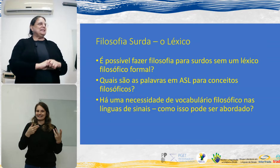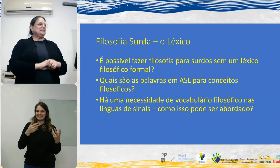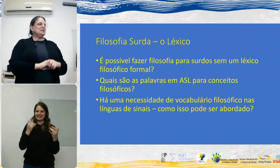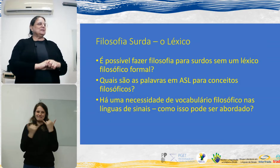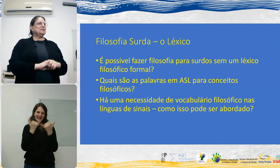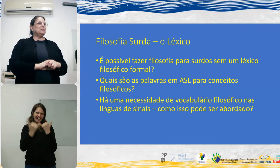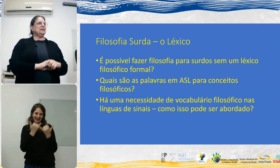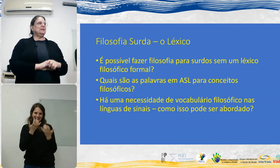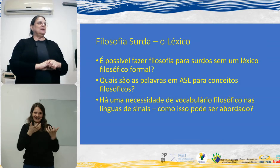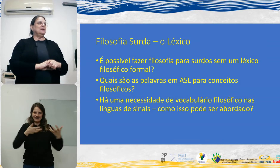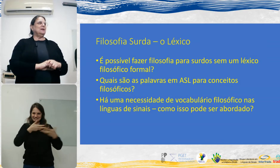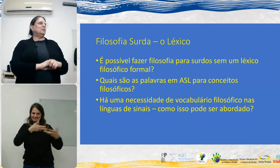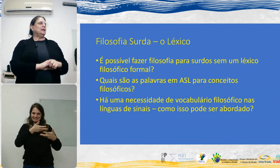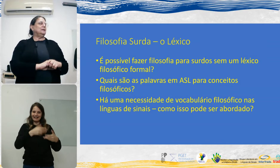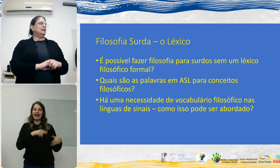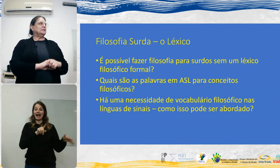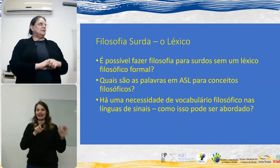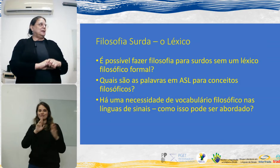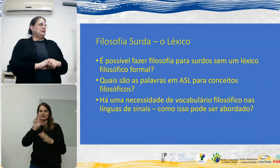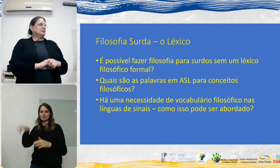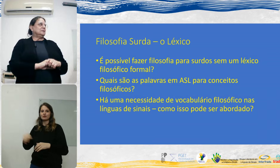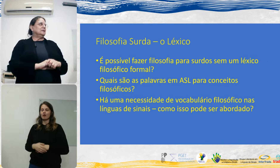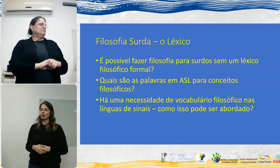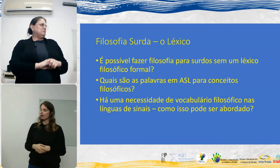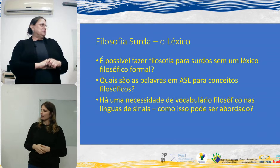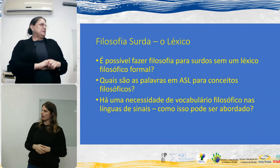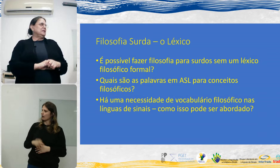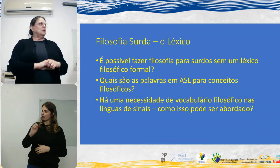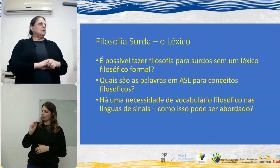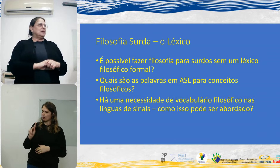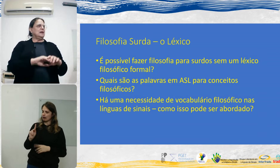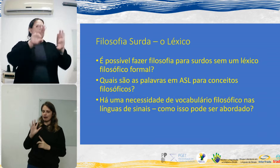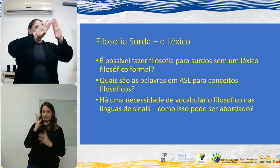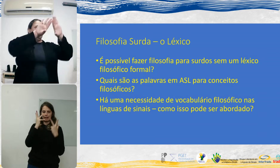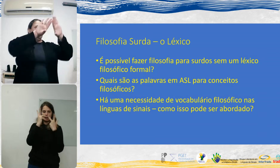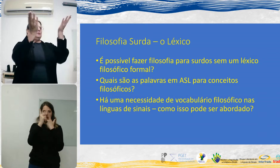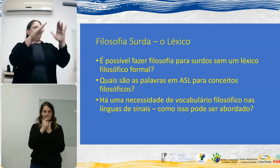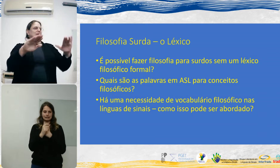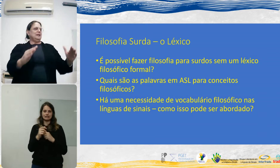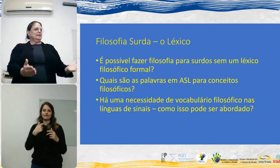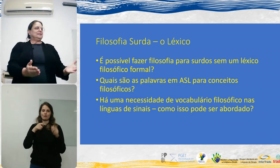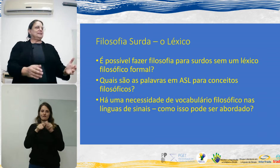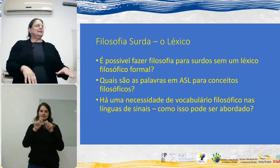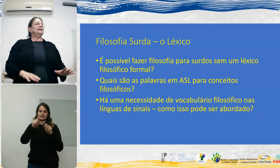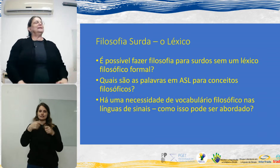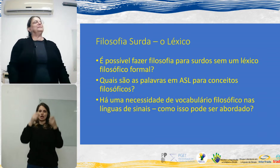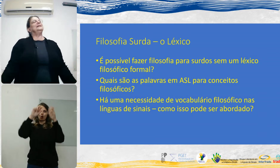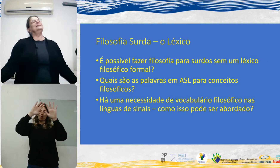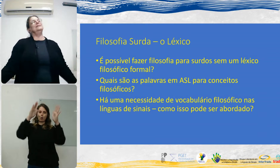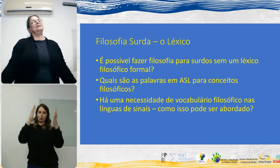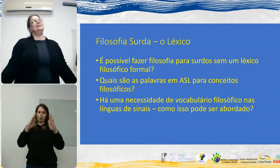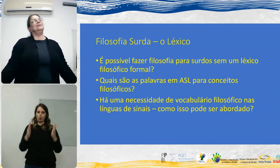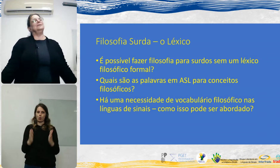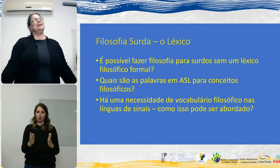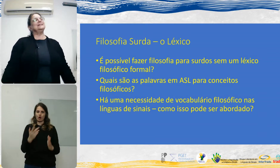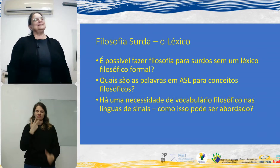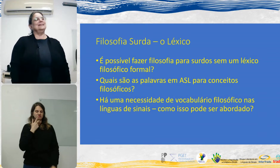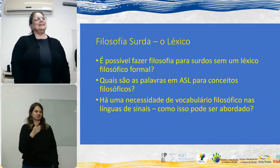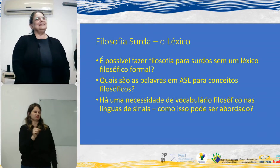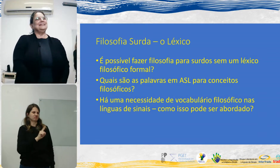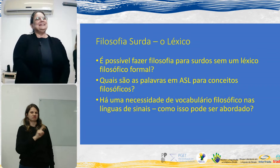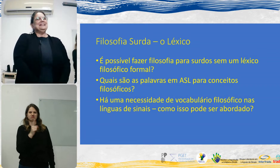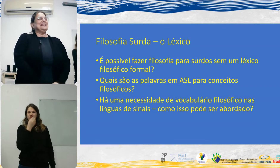And he starts with, oh, well, aesthetics, beauty, okay, we'll do this. And I'm like, no,